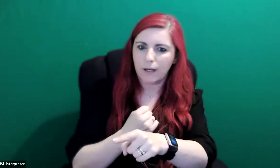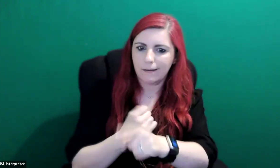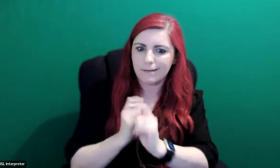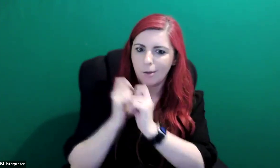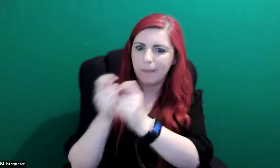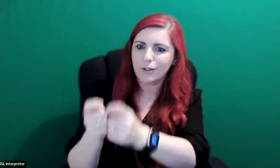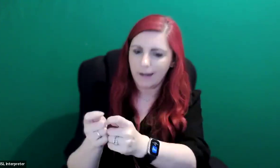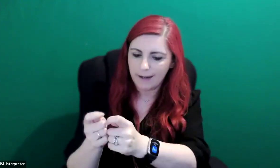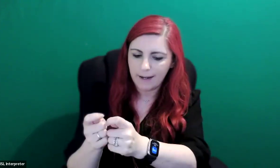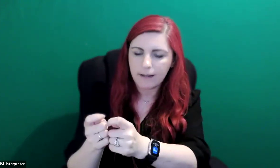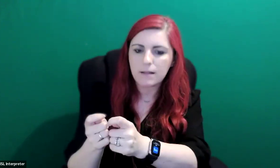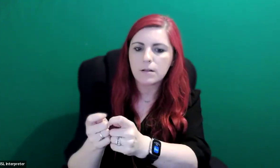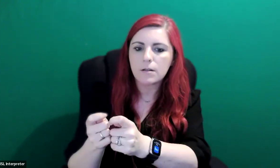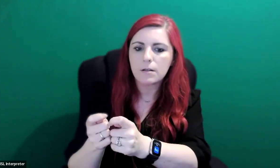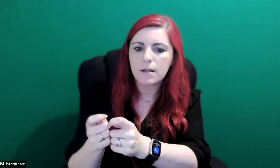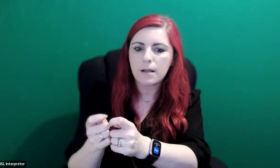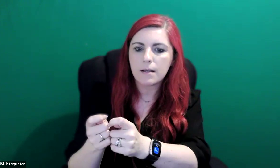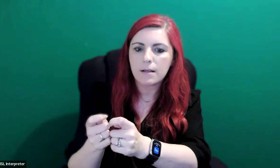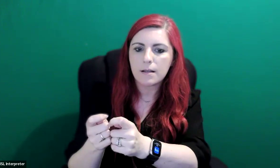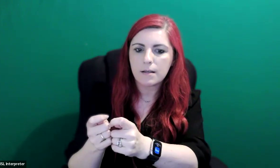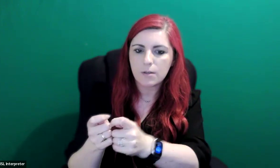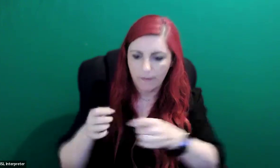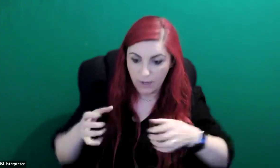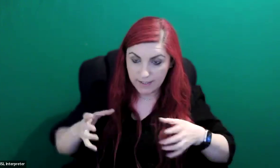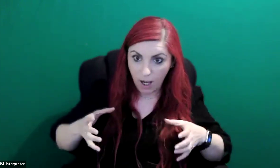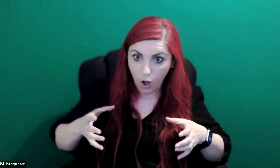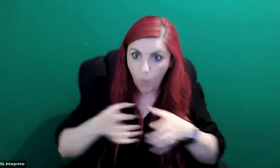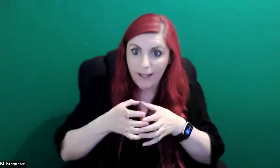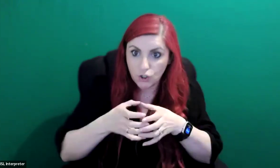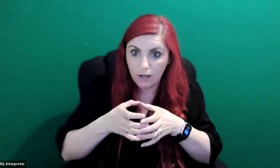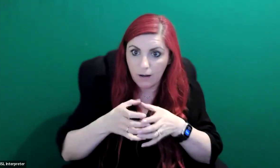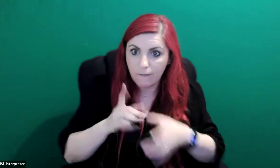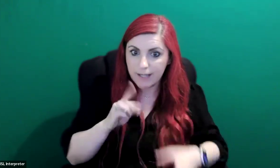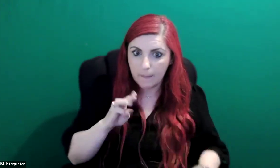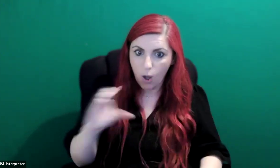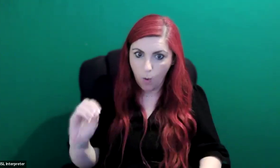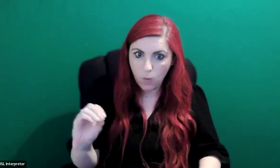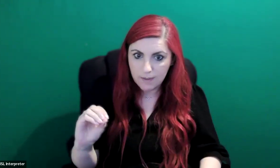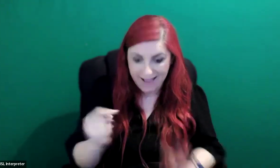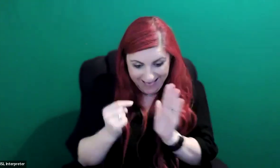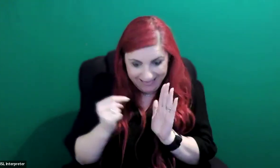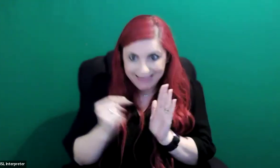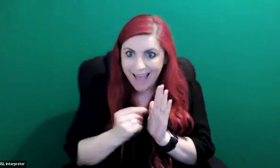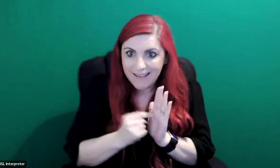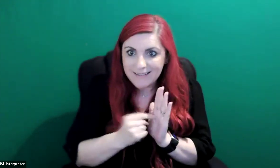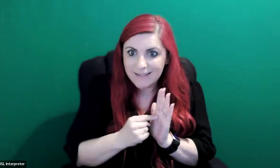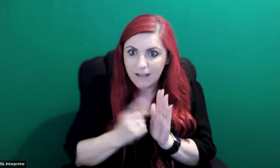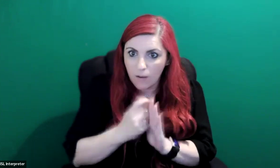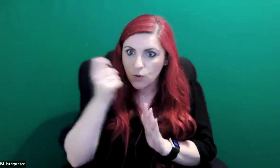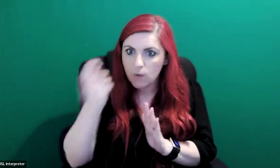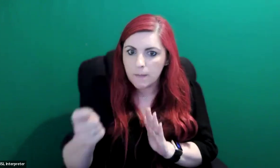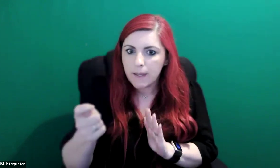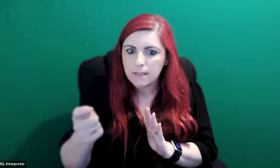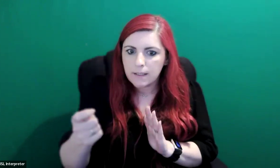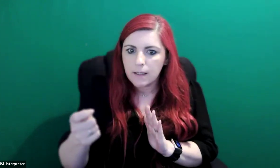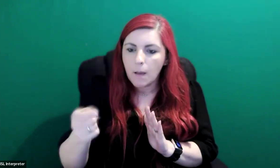whatever, if there is a coalition of DPOs, you should state that, because that's what this committee